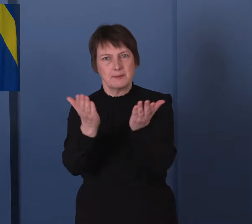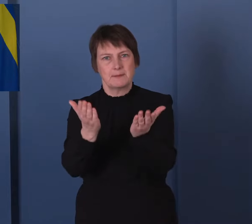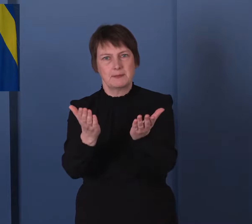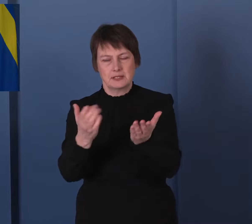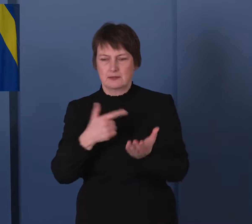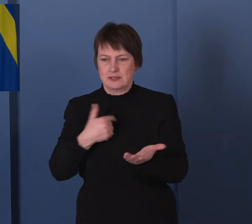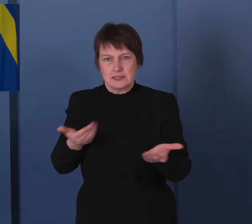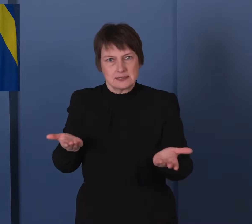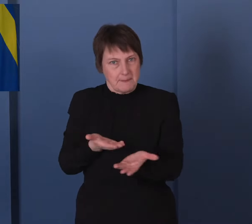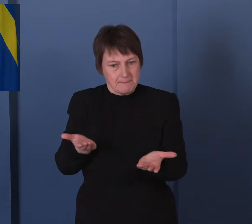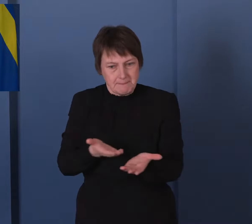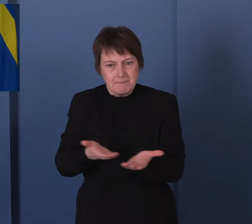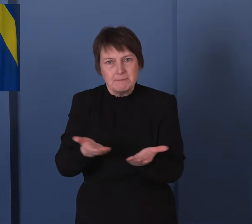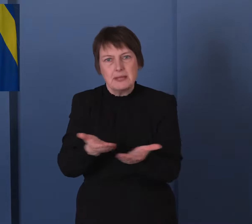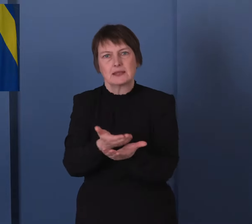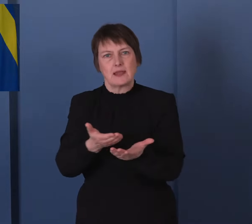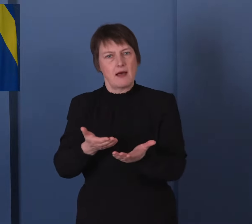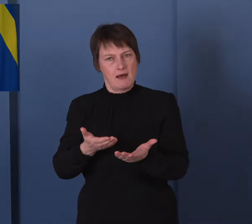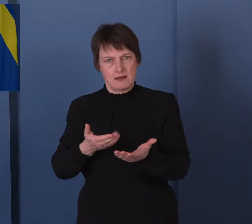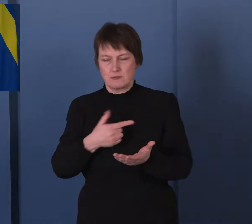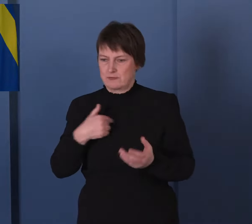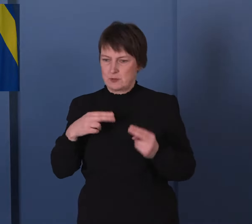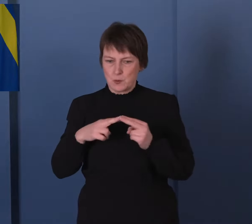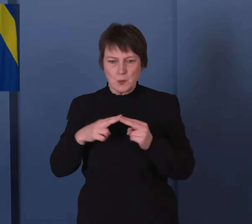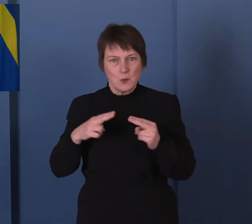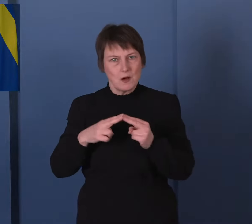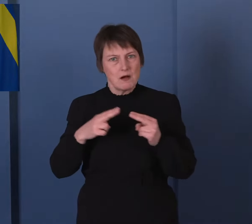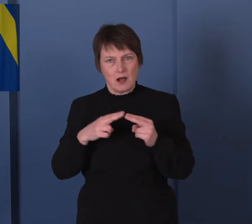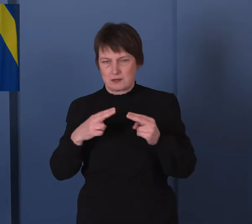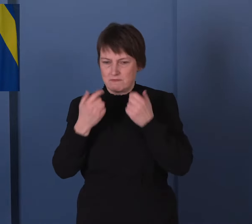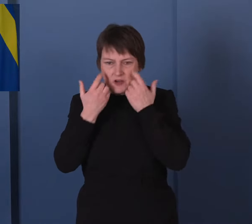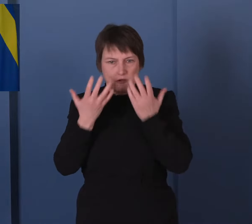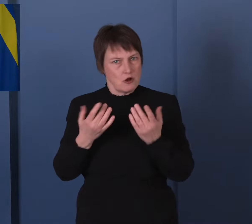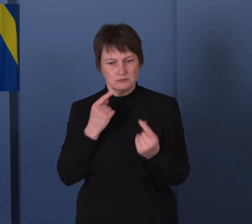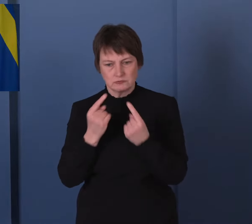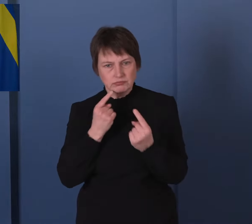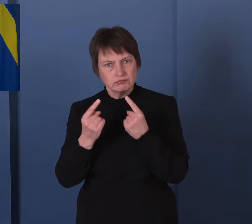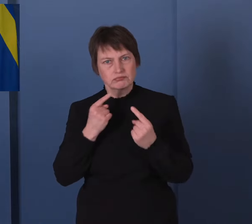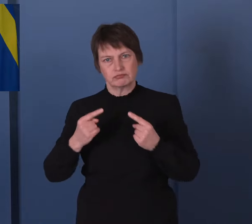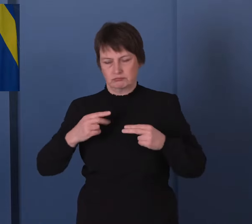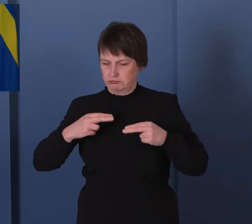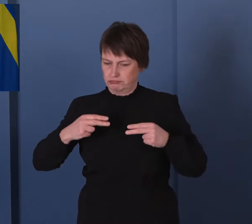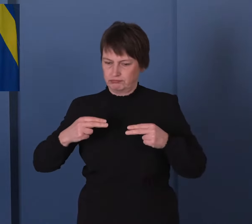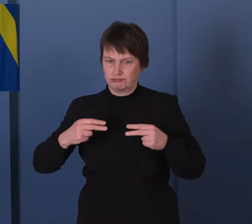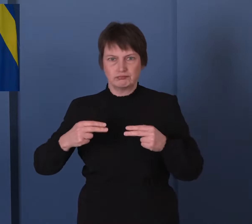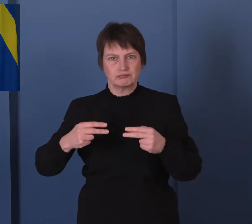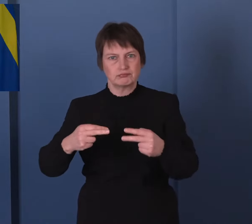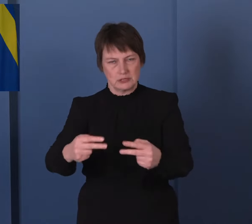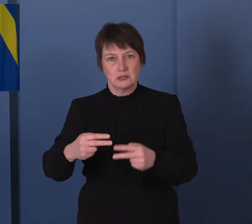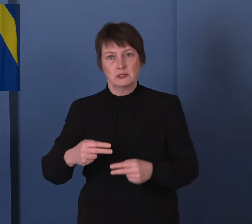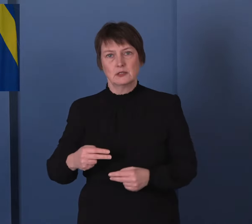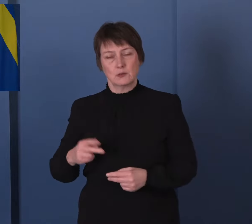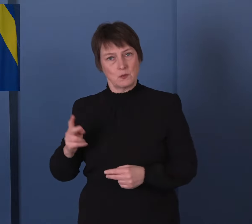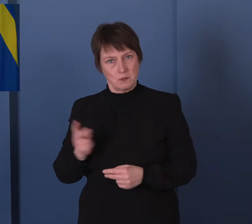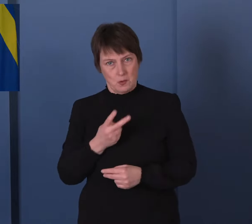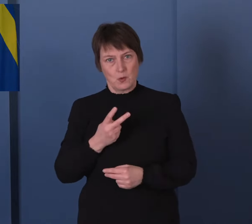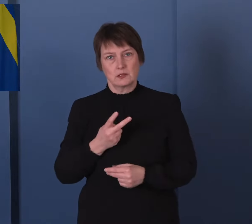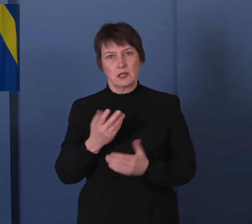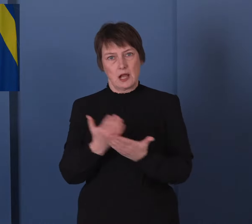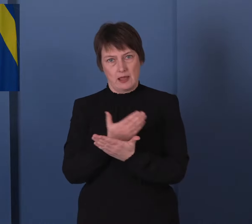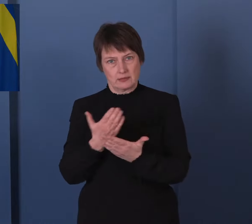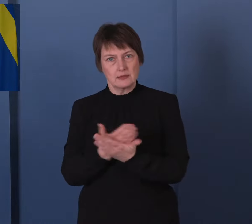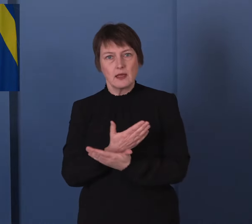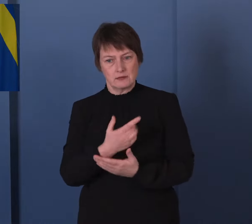close contact, daily basis on the matter. And both countries are filling all